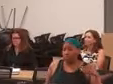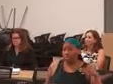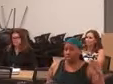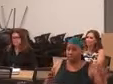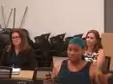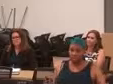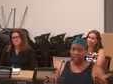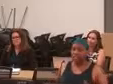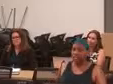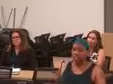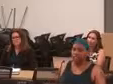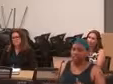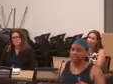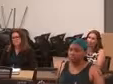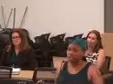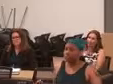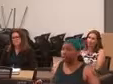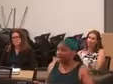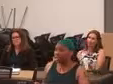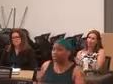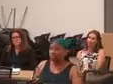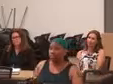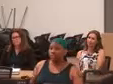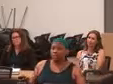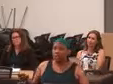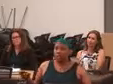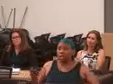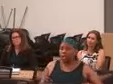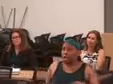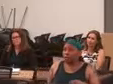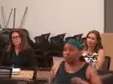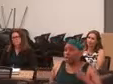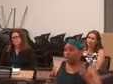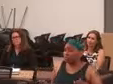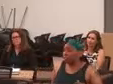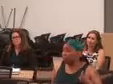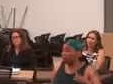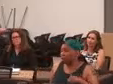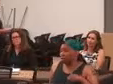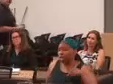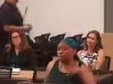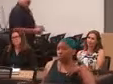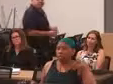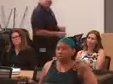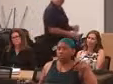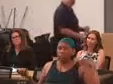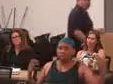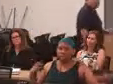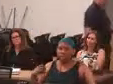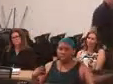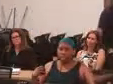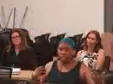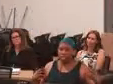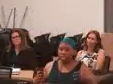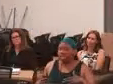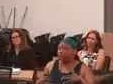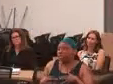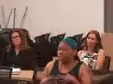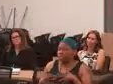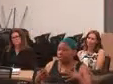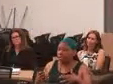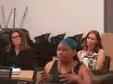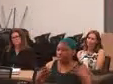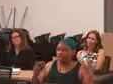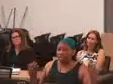to disrupt and eliminate the instances of hate speech and bias. We also want to partner with organizations that can